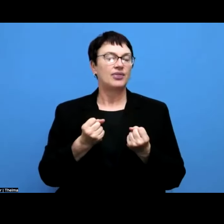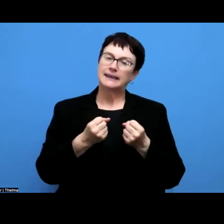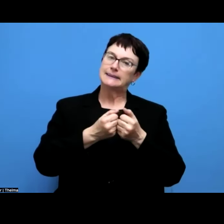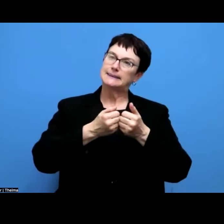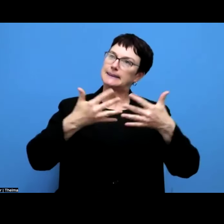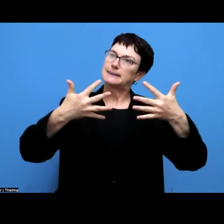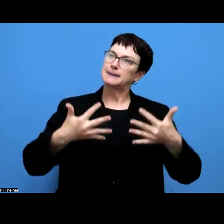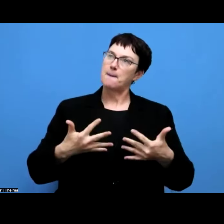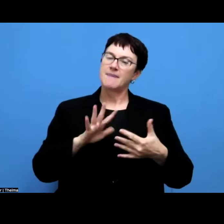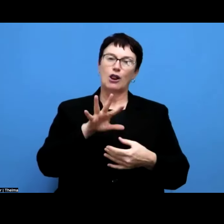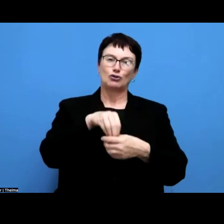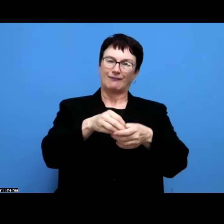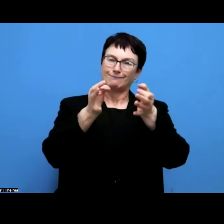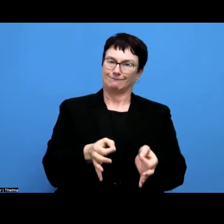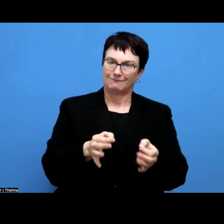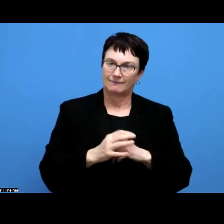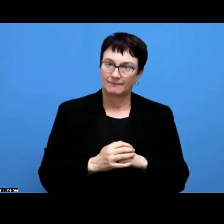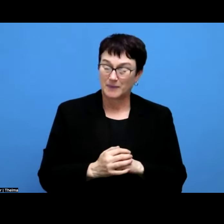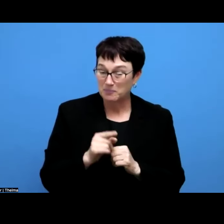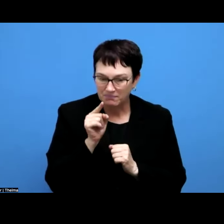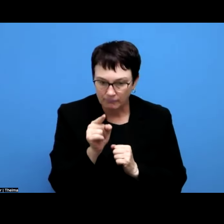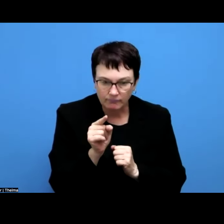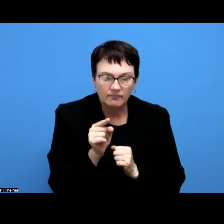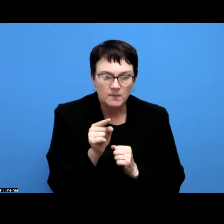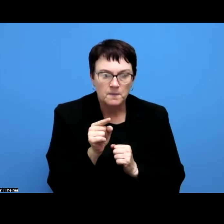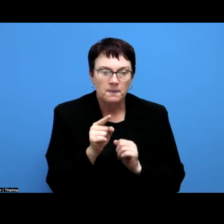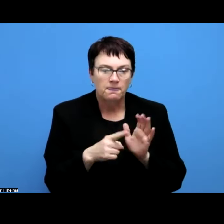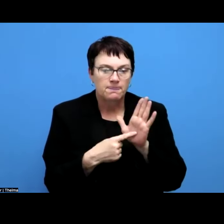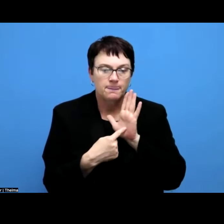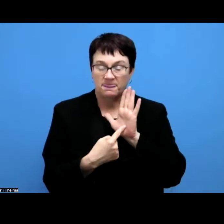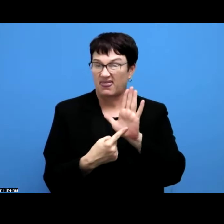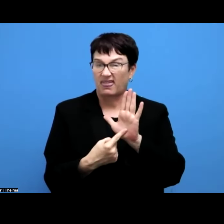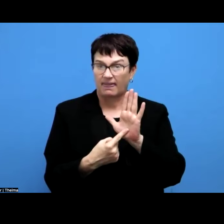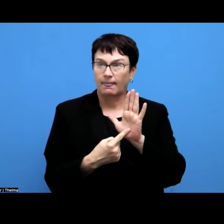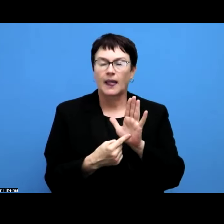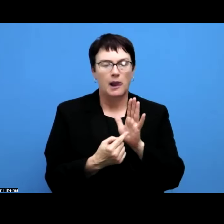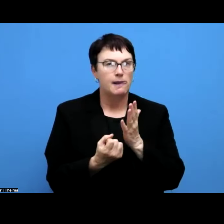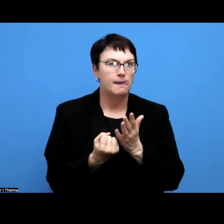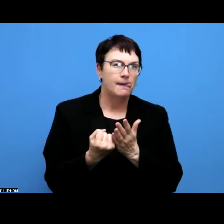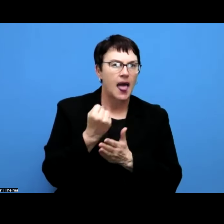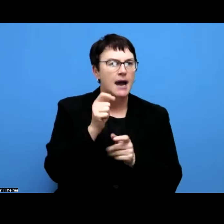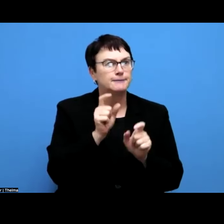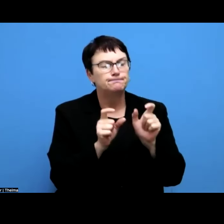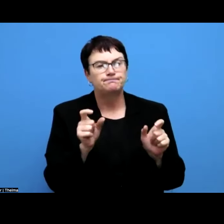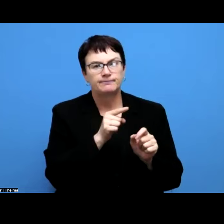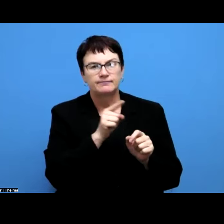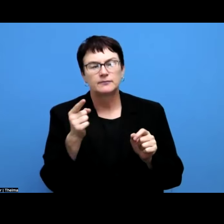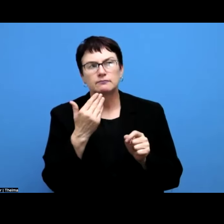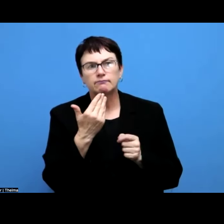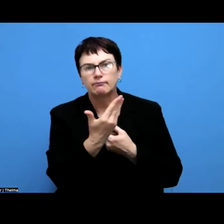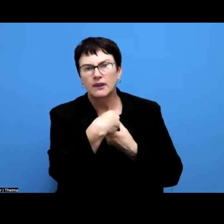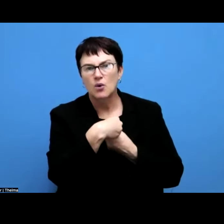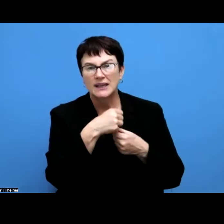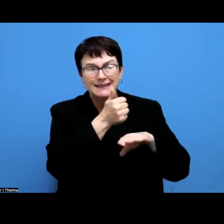offers a new and important platform to catalyze conversations among key stakeholders and to enable us to work